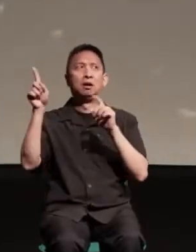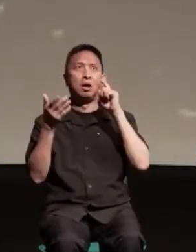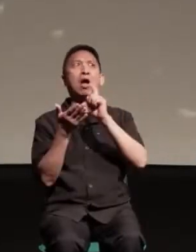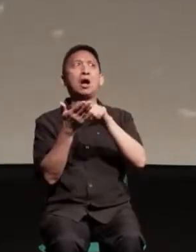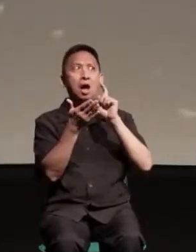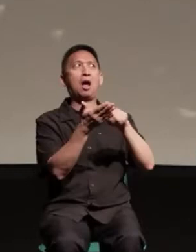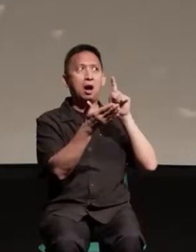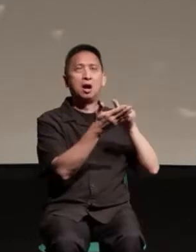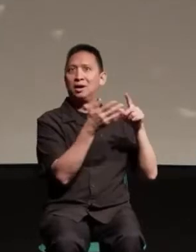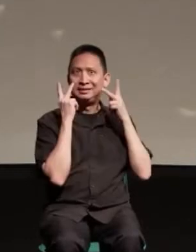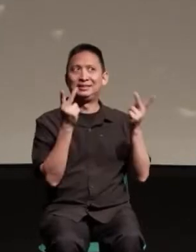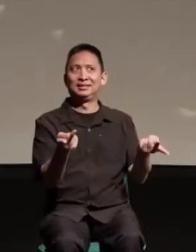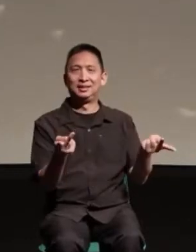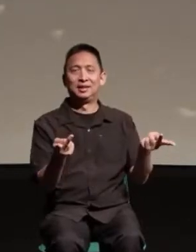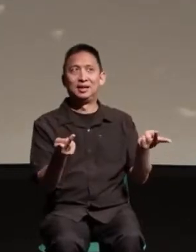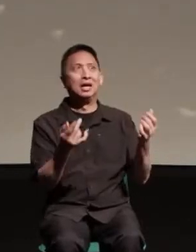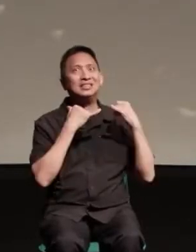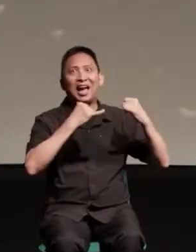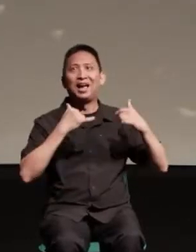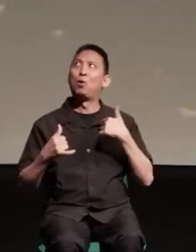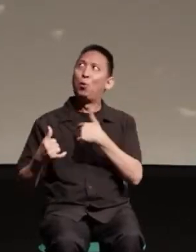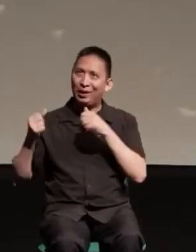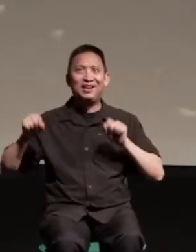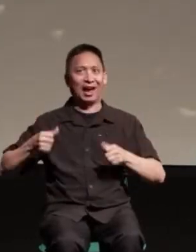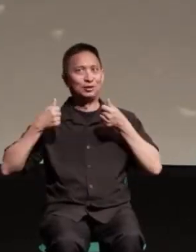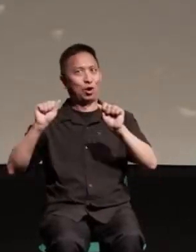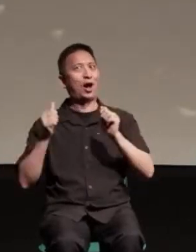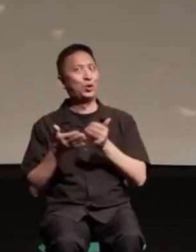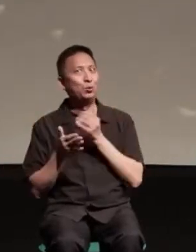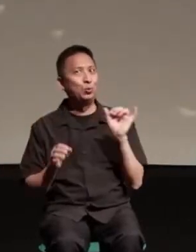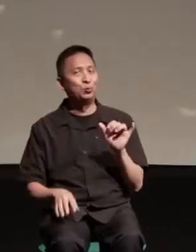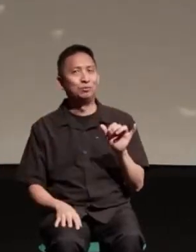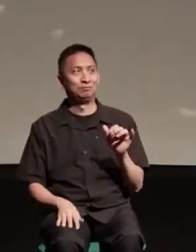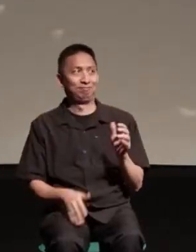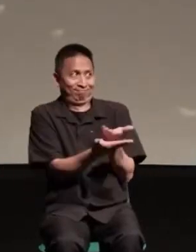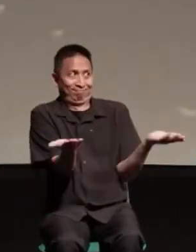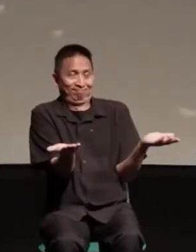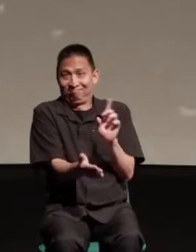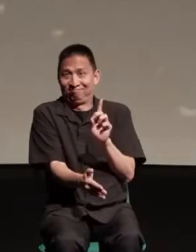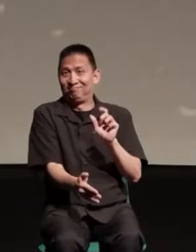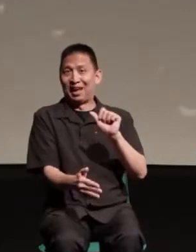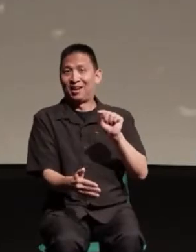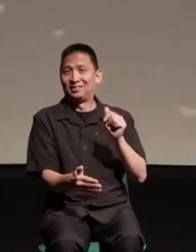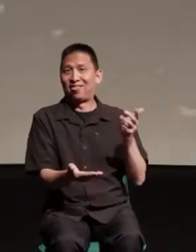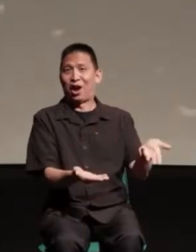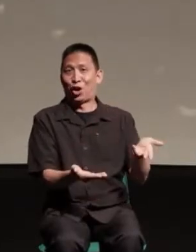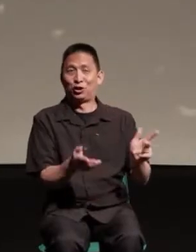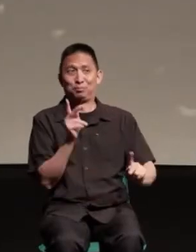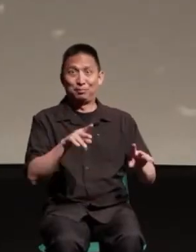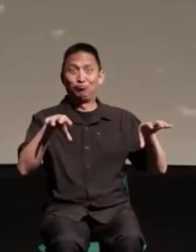us to try out new things. And the data is there, and I think everybody recognizes